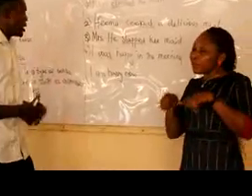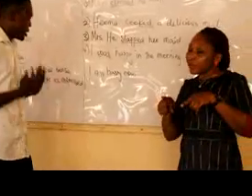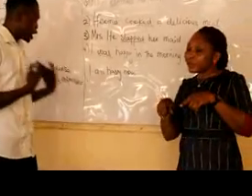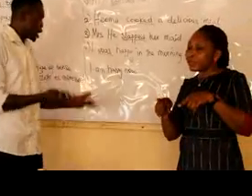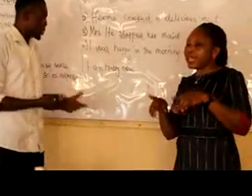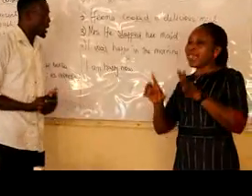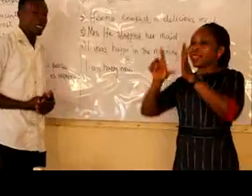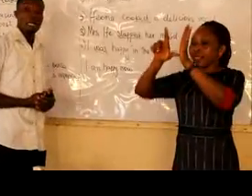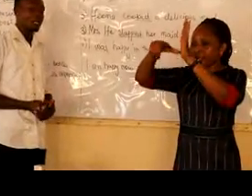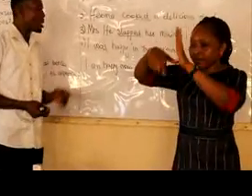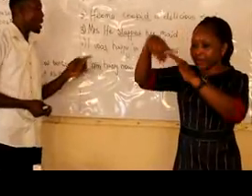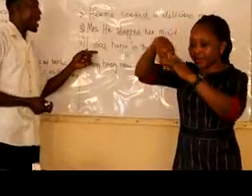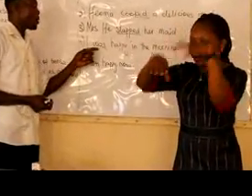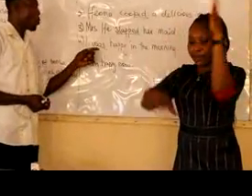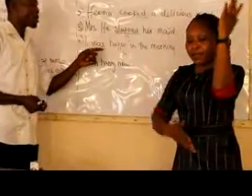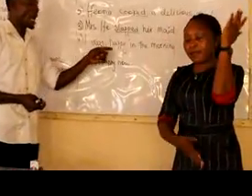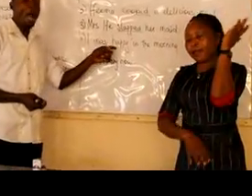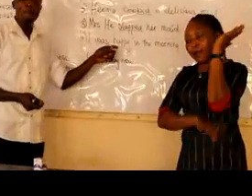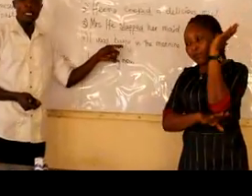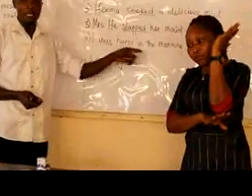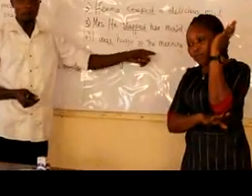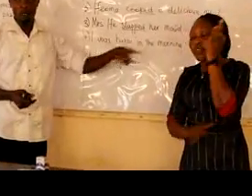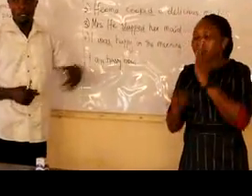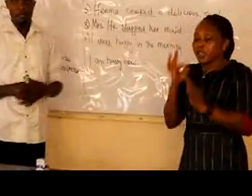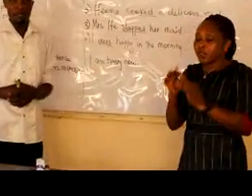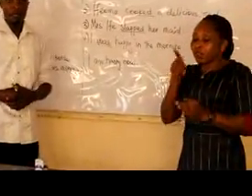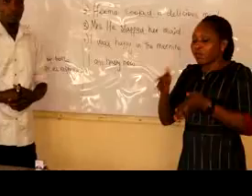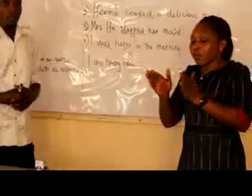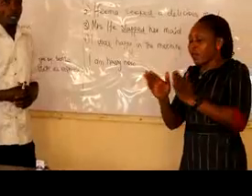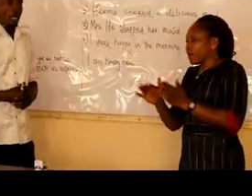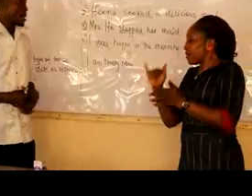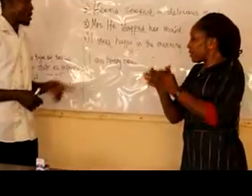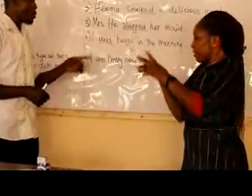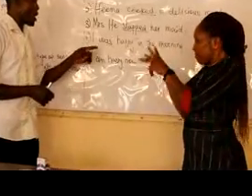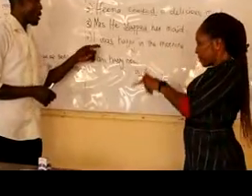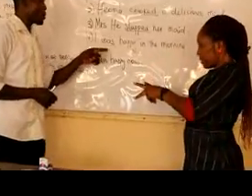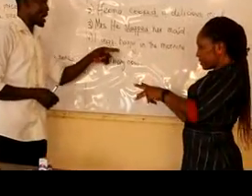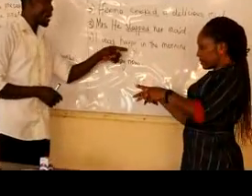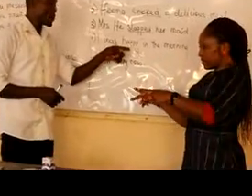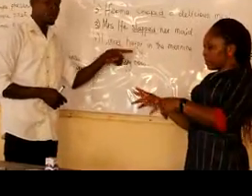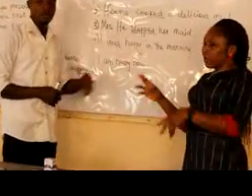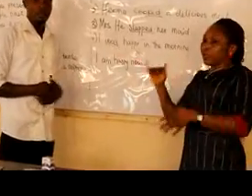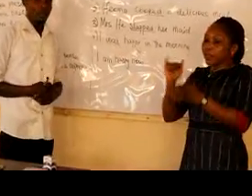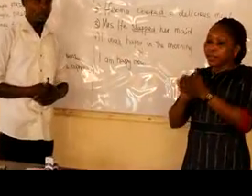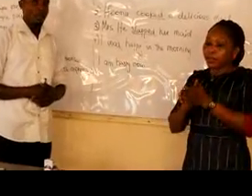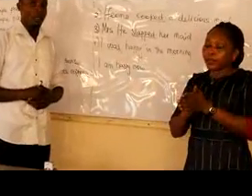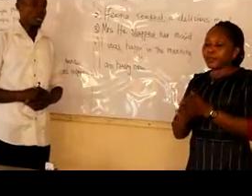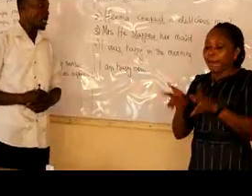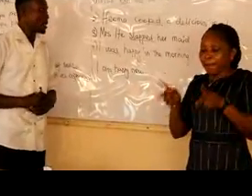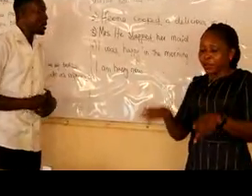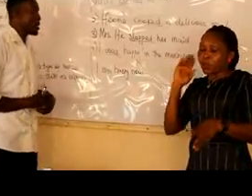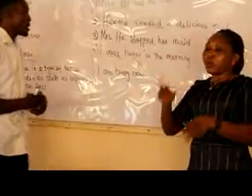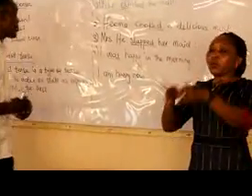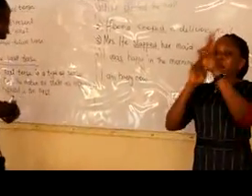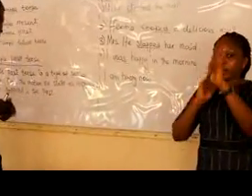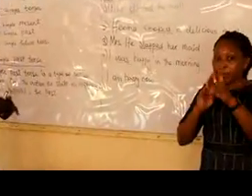morning, the speaker can now say, I was happy in the morning. And I was happy is